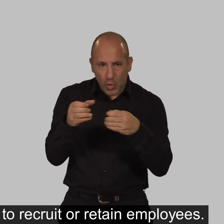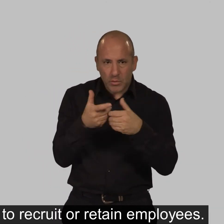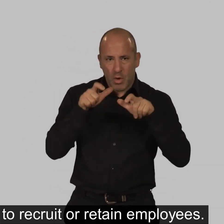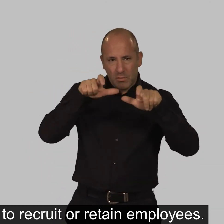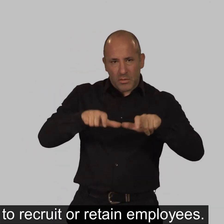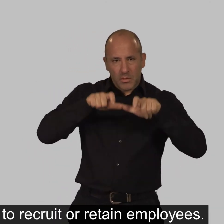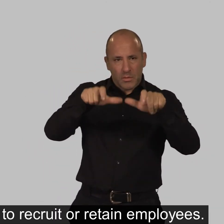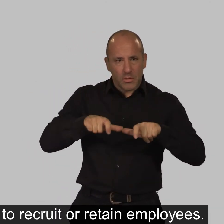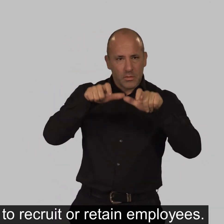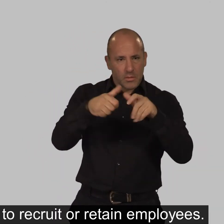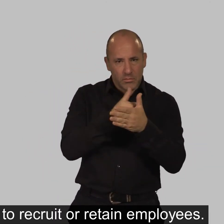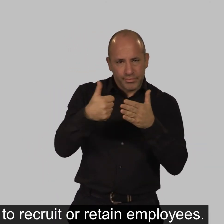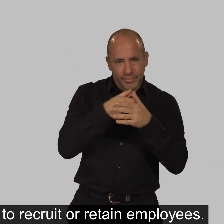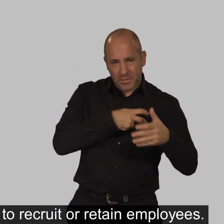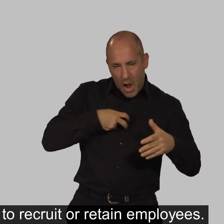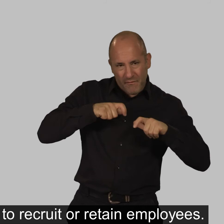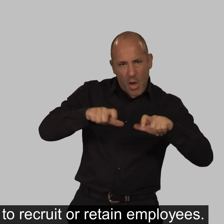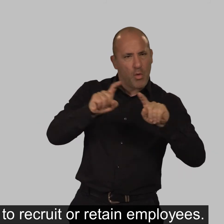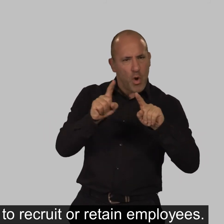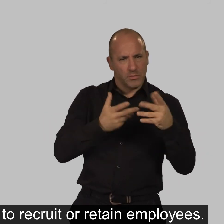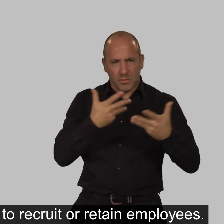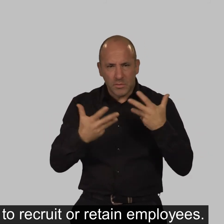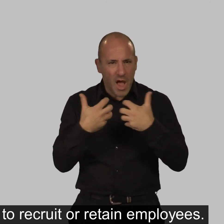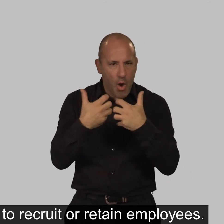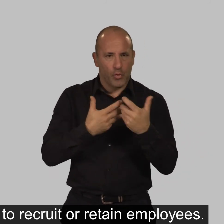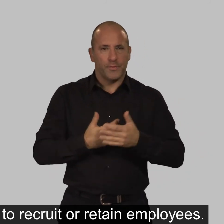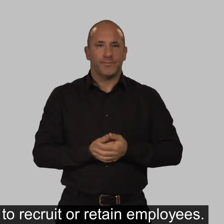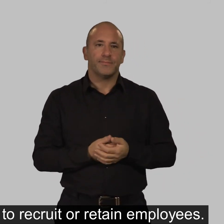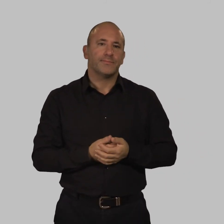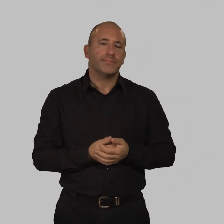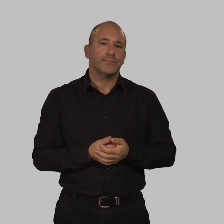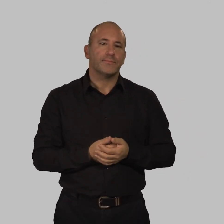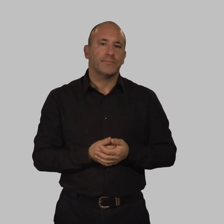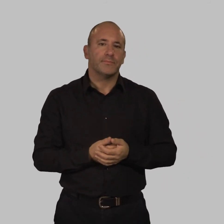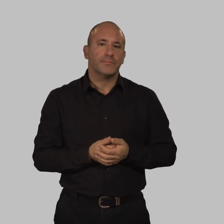used to get employers to recruit or retain employees.